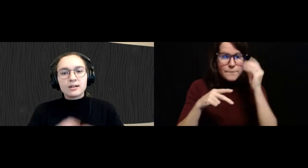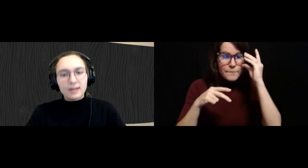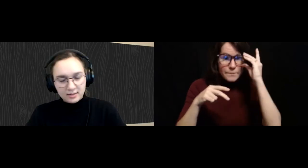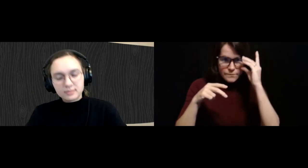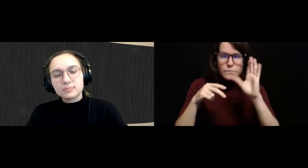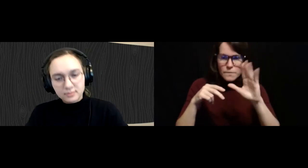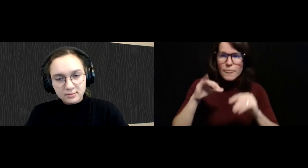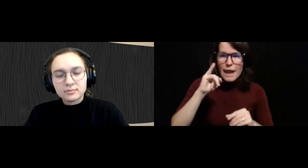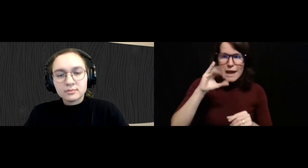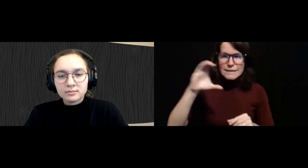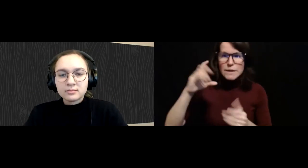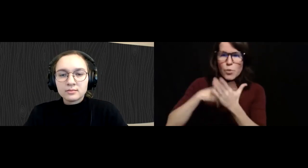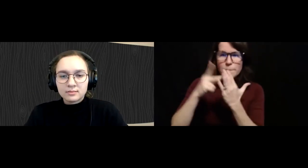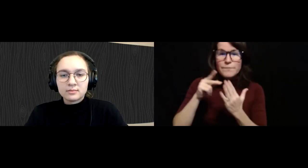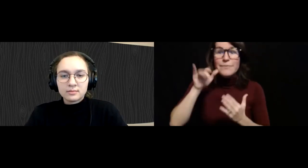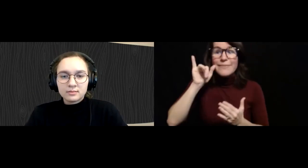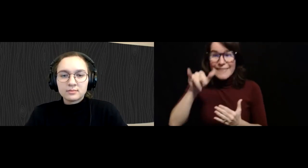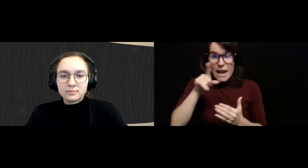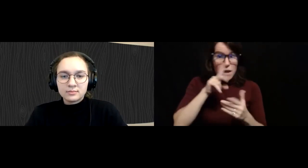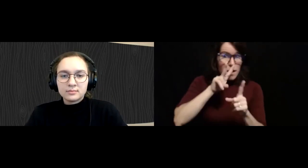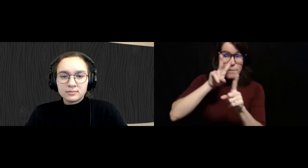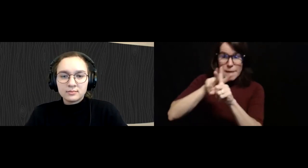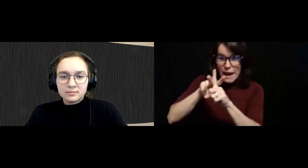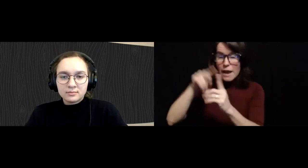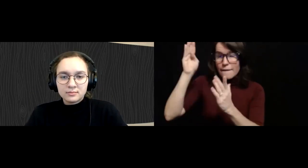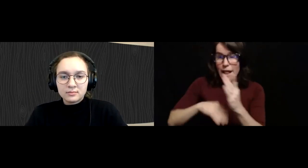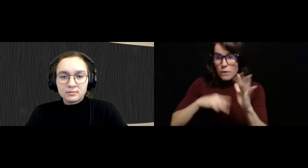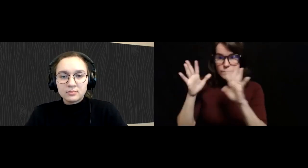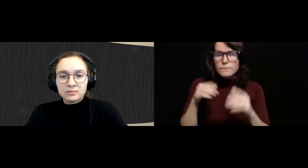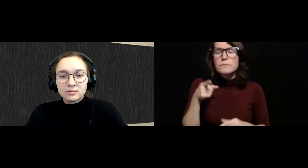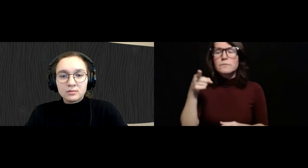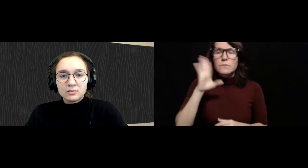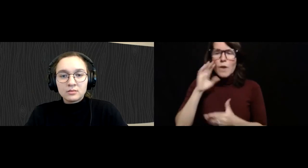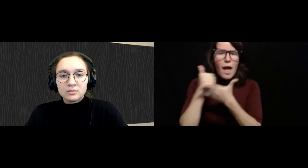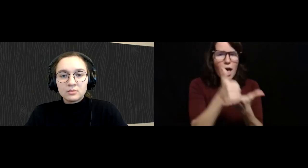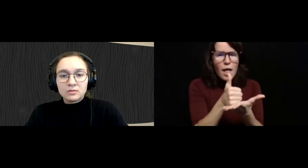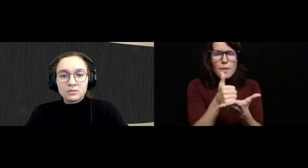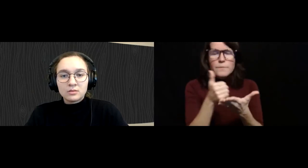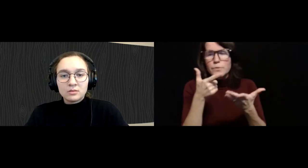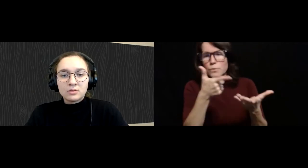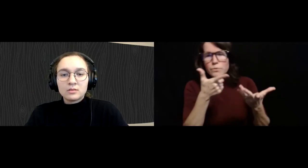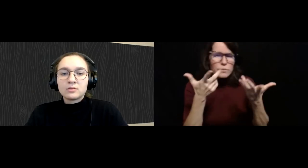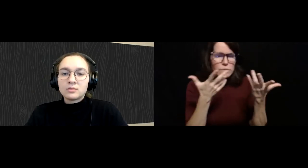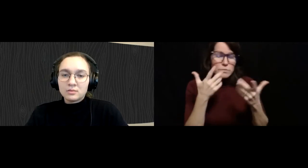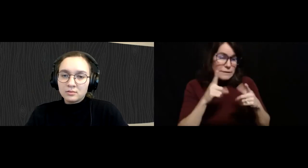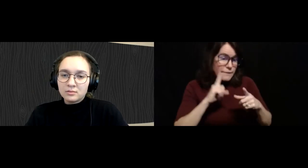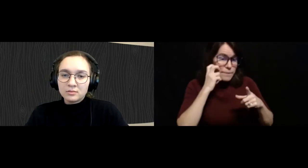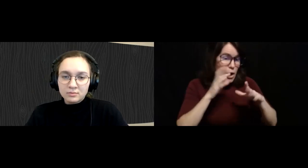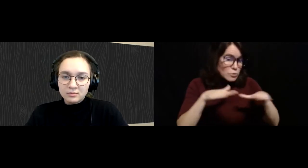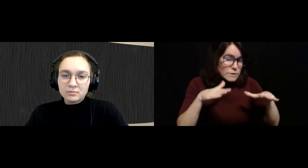I Can Connect program. I Can Connect. And you can apply and fill out and get